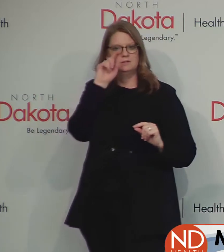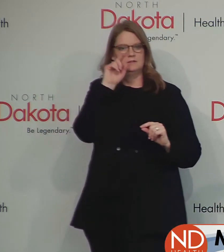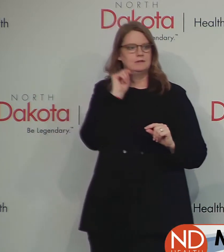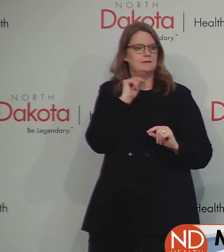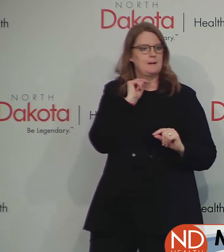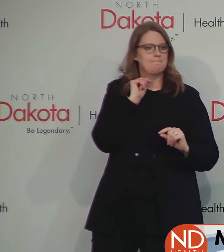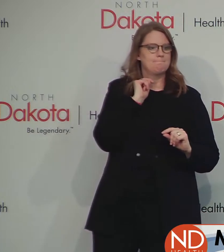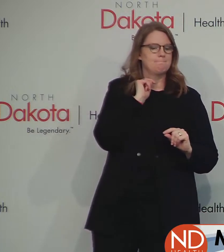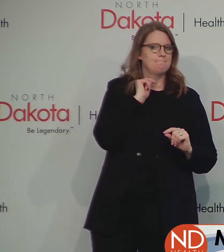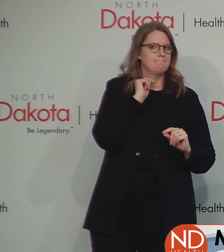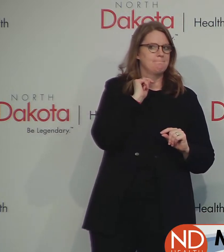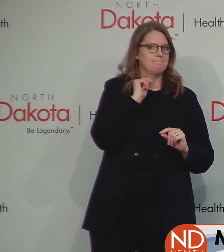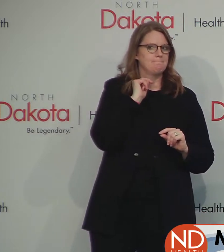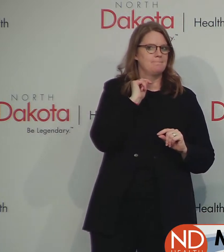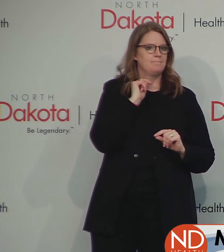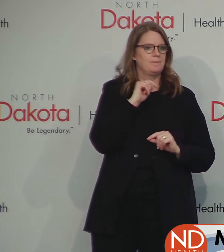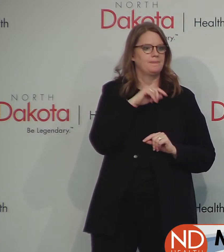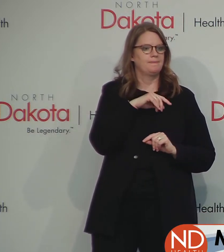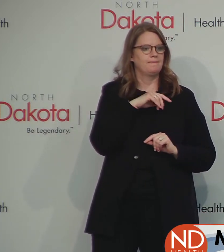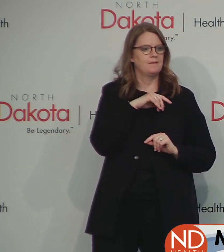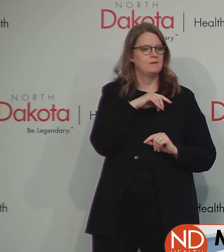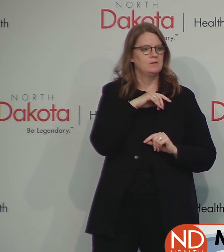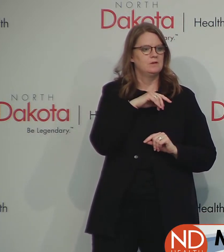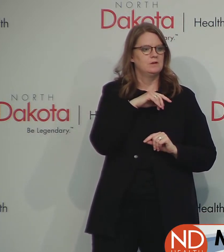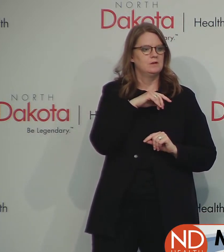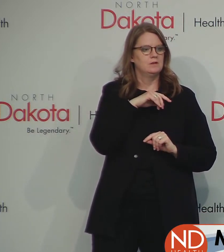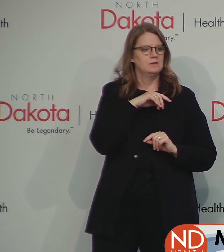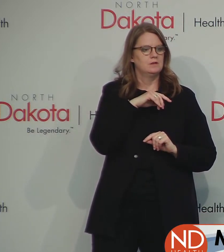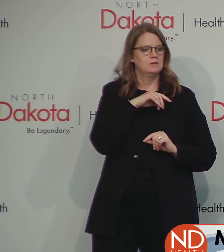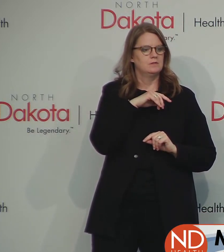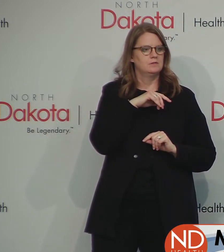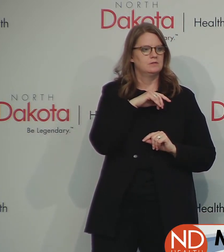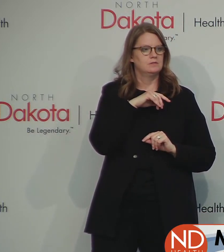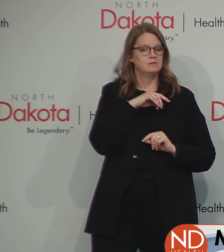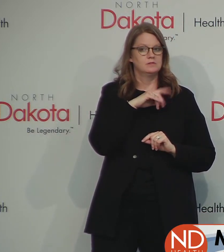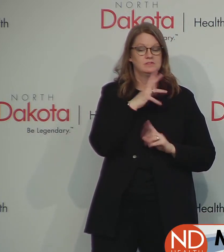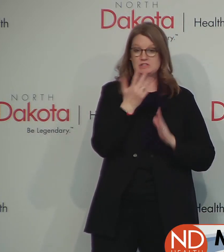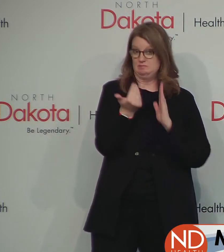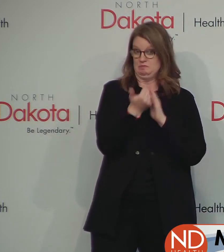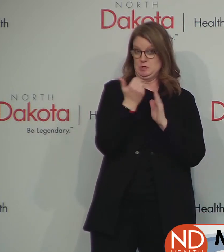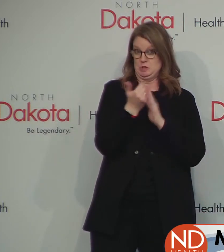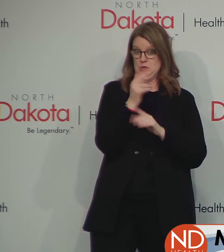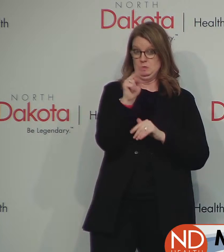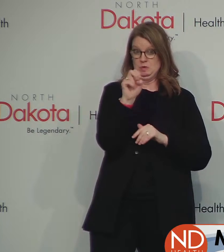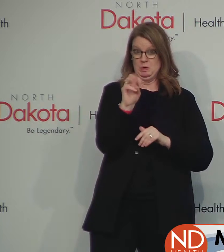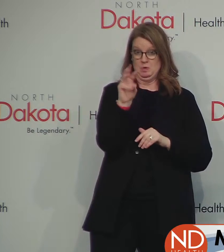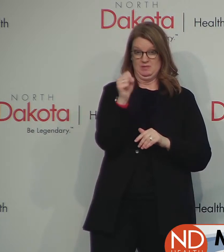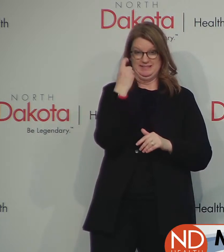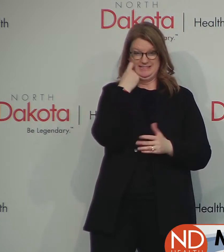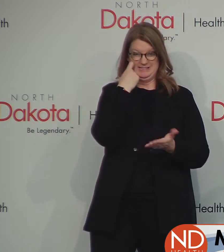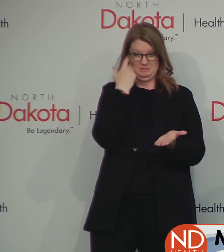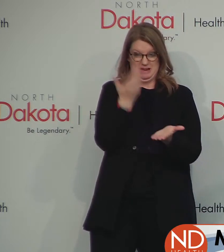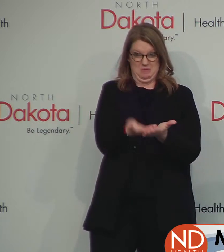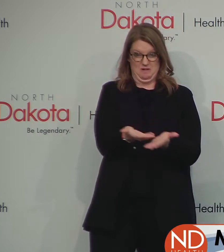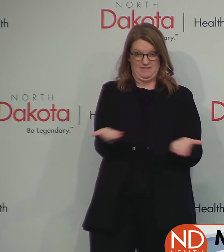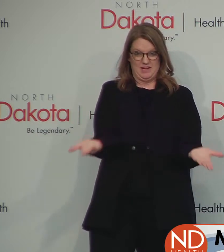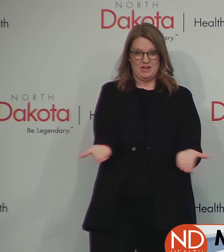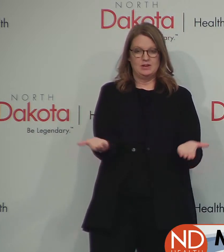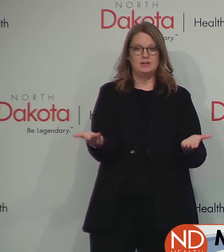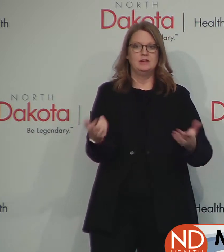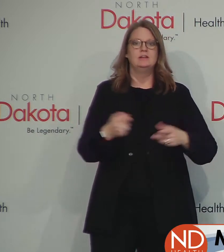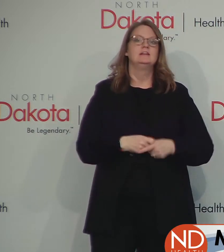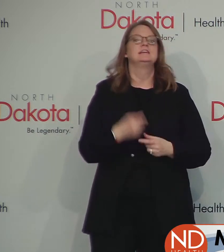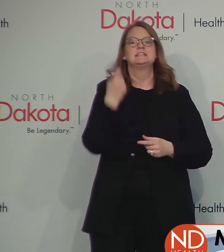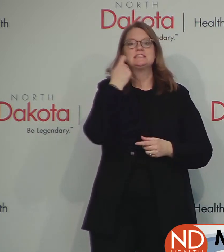Let's see here. And then just some late-breaking news since I even got here. We did